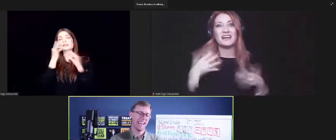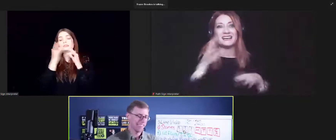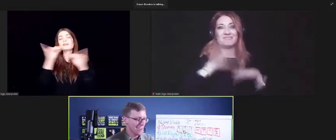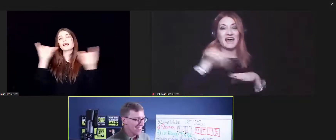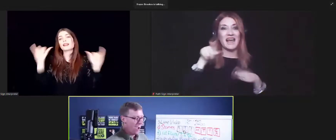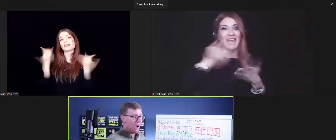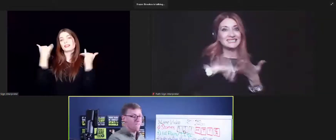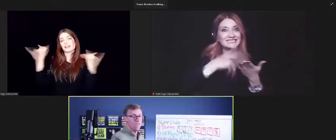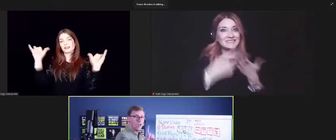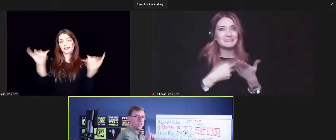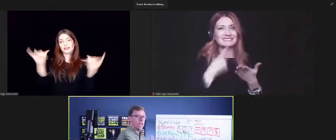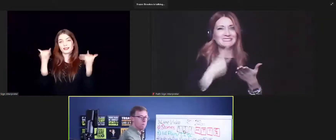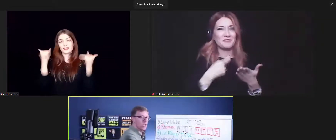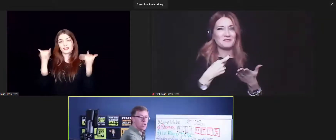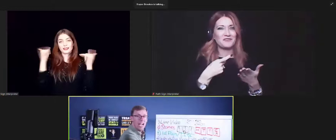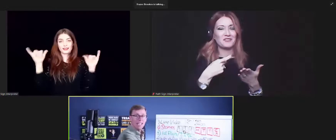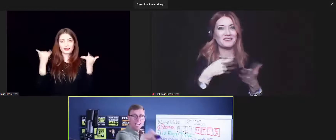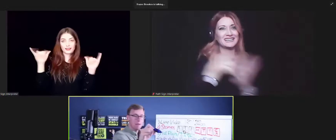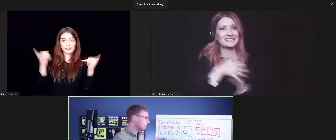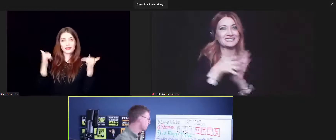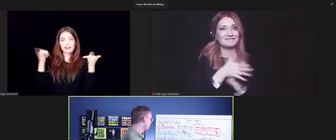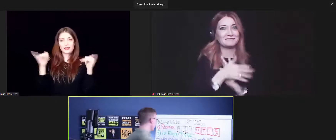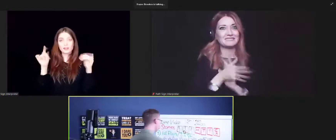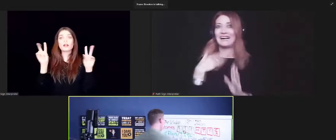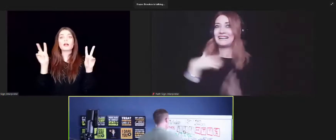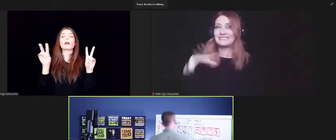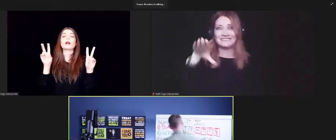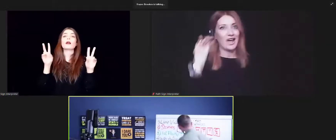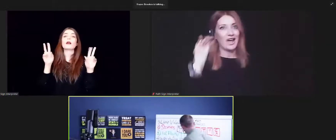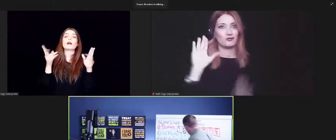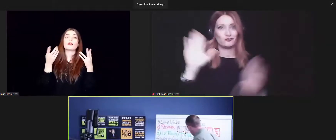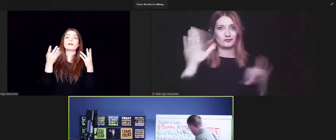you guys. All right, first type. Second type.